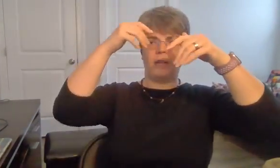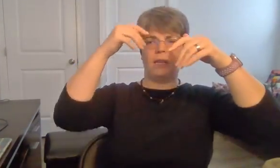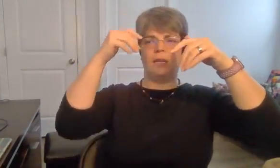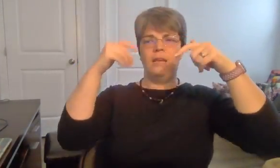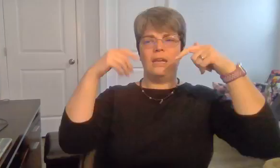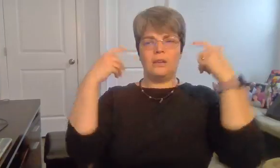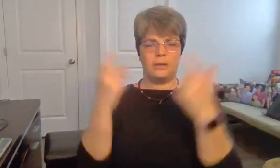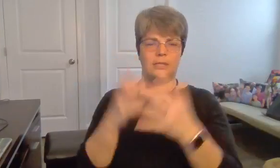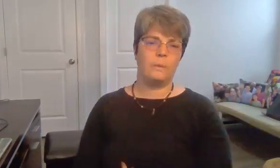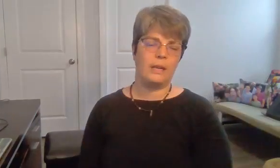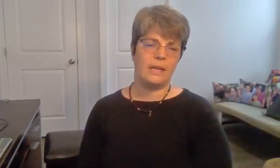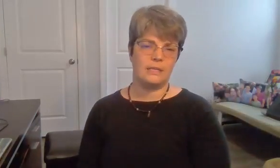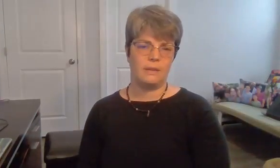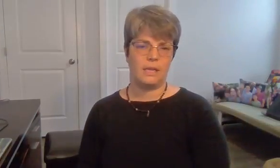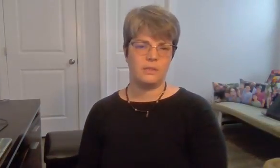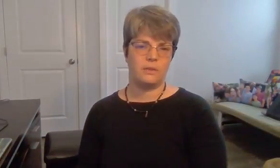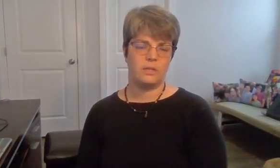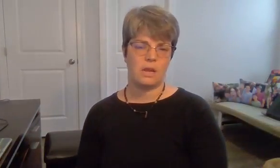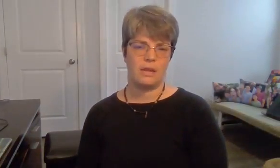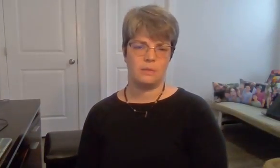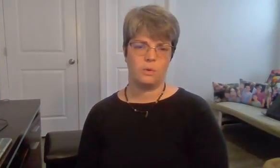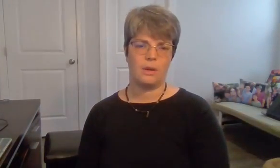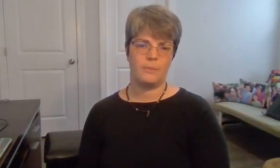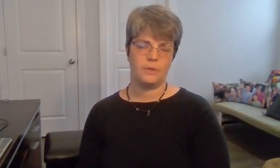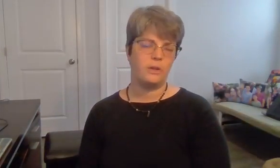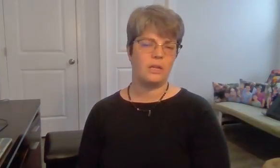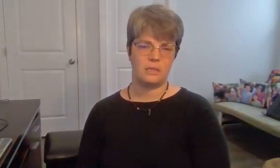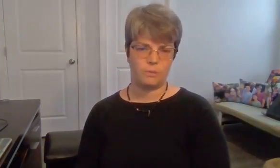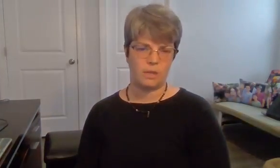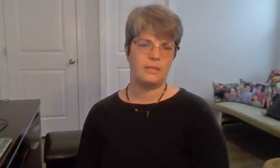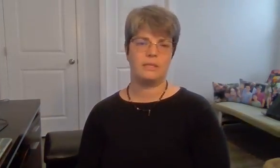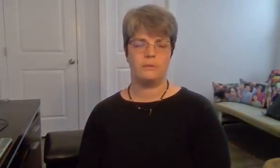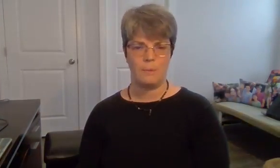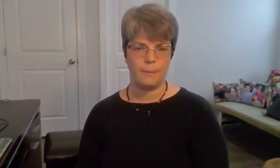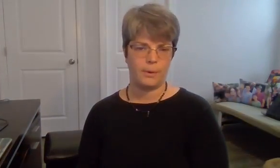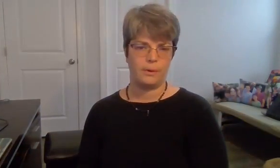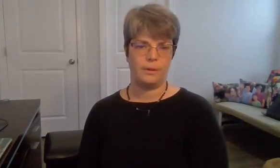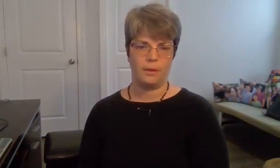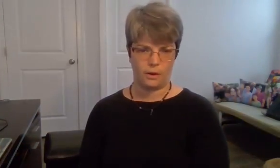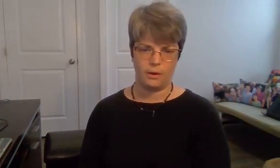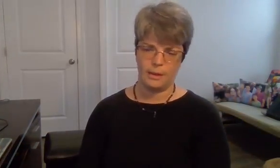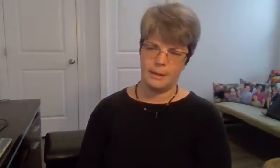brain, increasing their brain activity so the child has more opportunities to process and remember and learn.